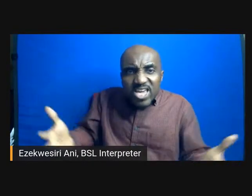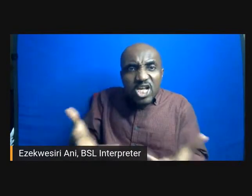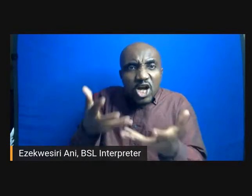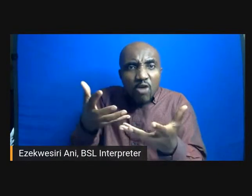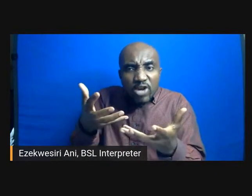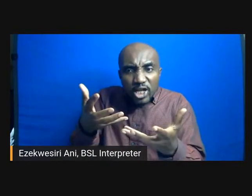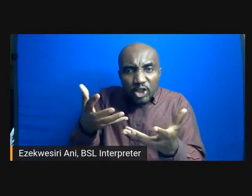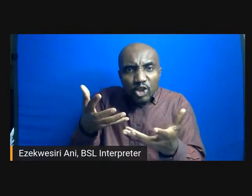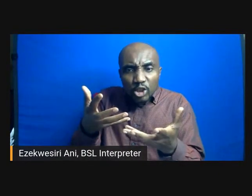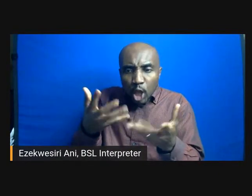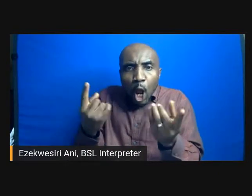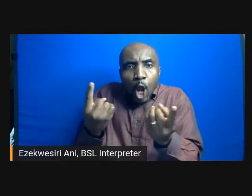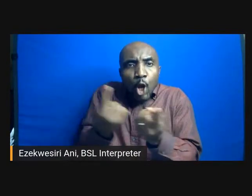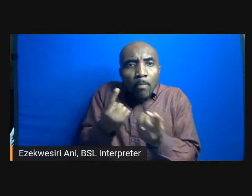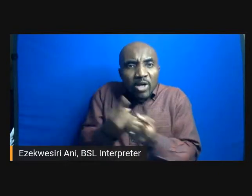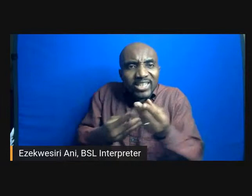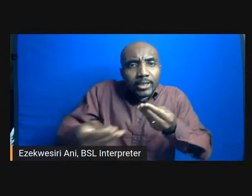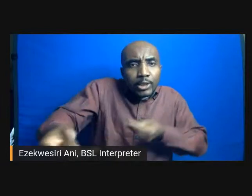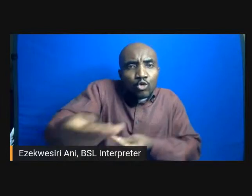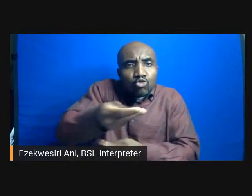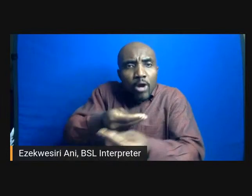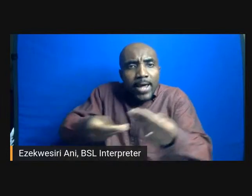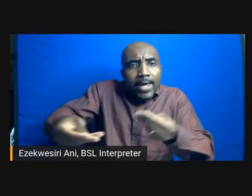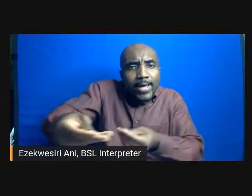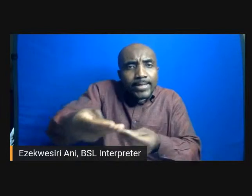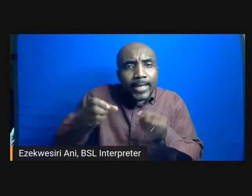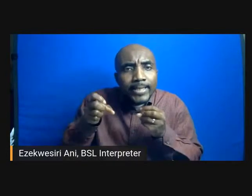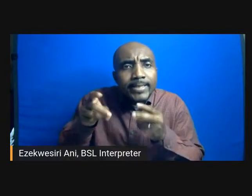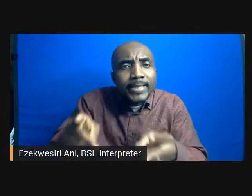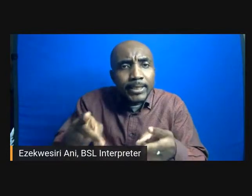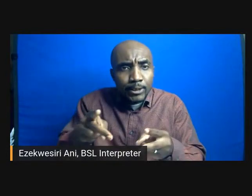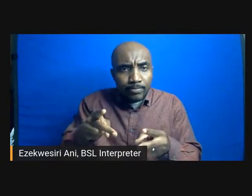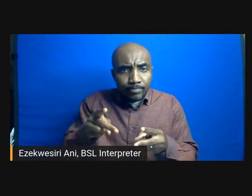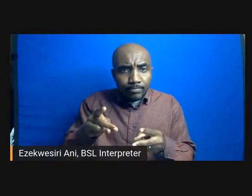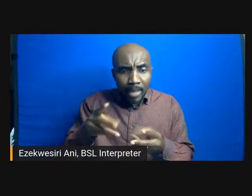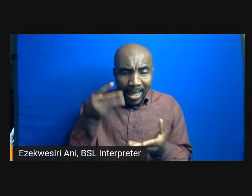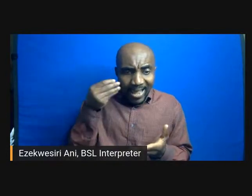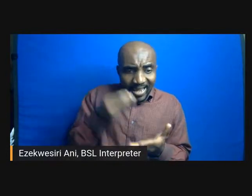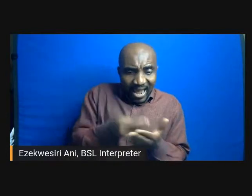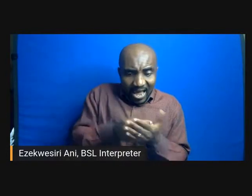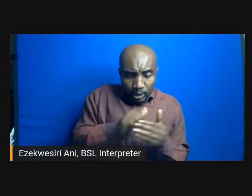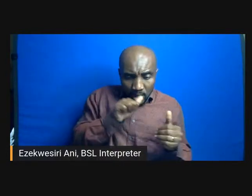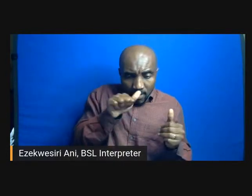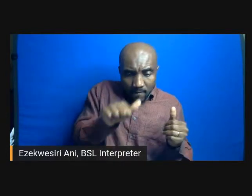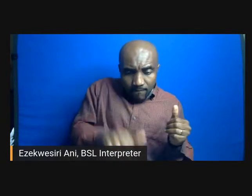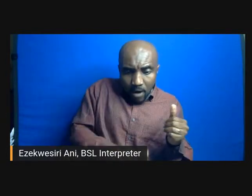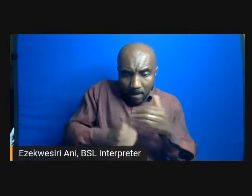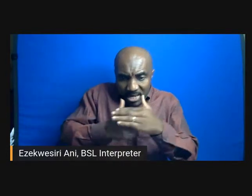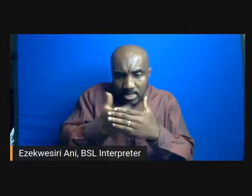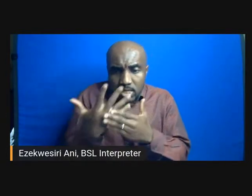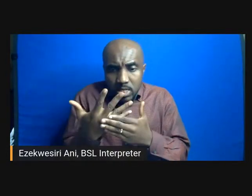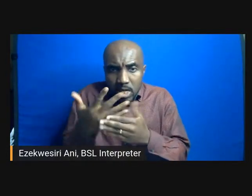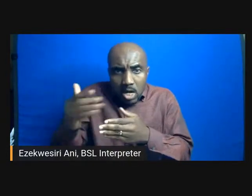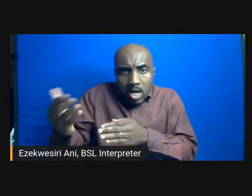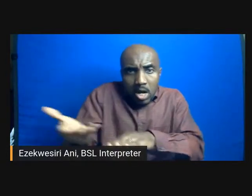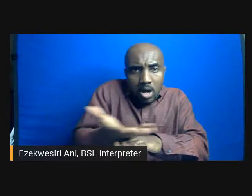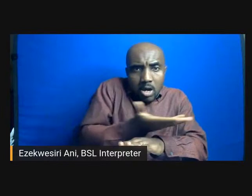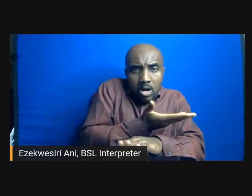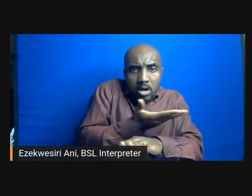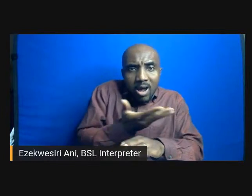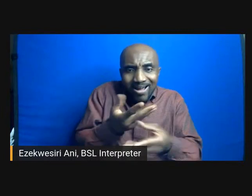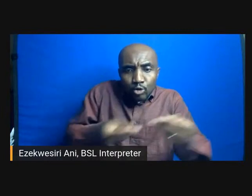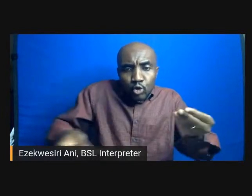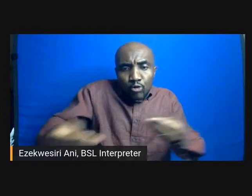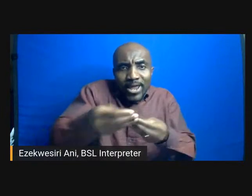a commodity-based trading system, a cash crop agriculture system, and by building a trade